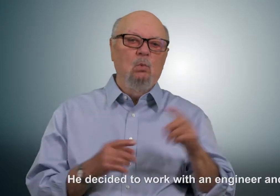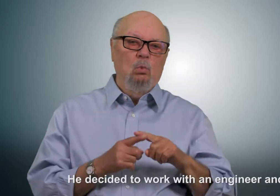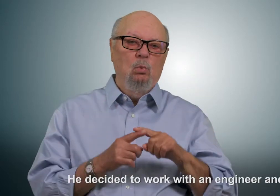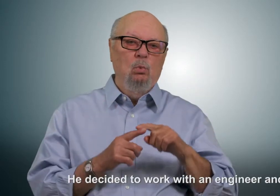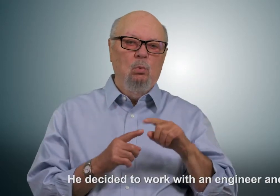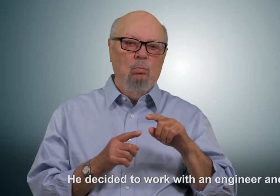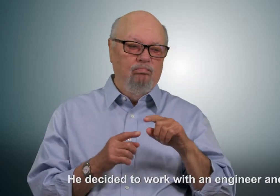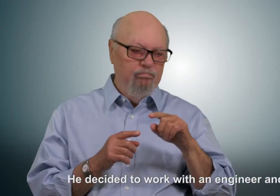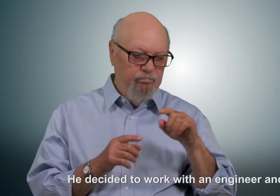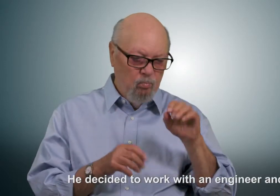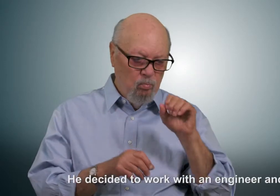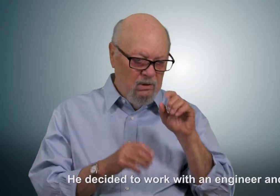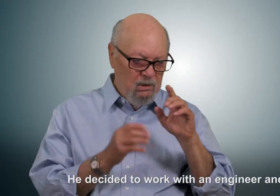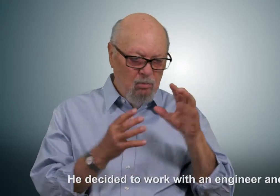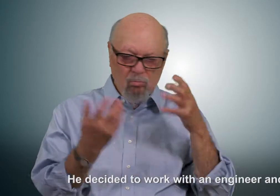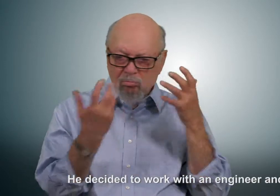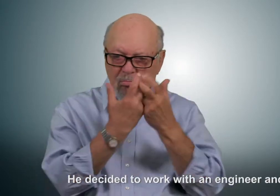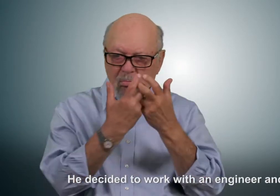He decided to work with an engineer and